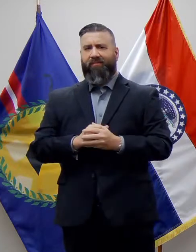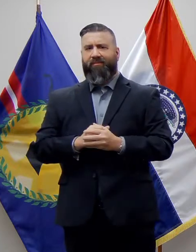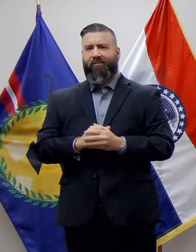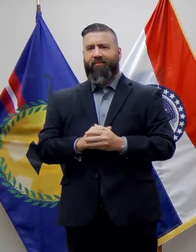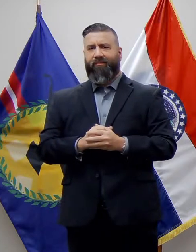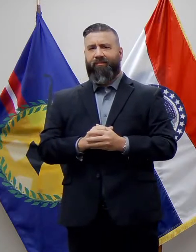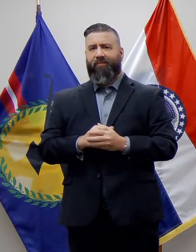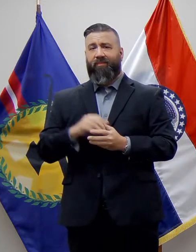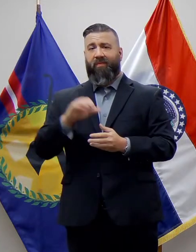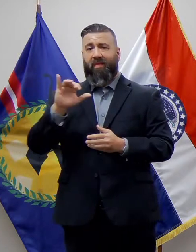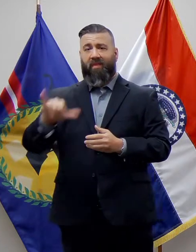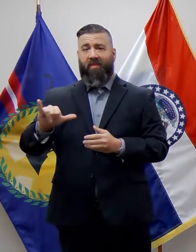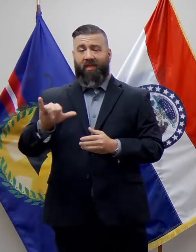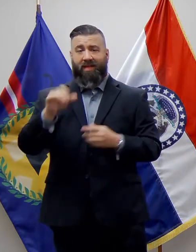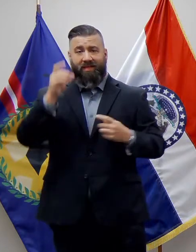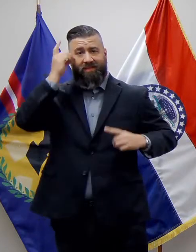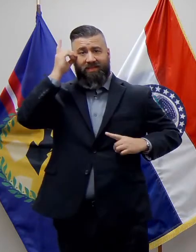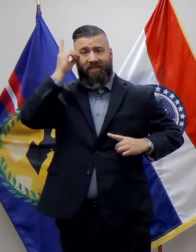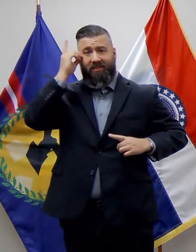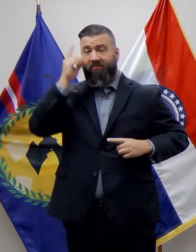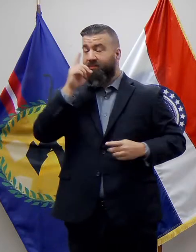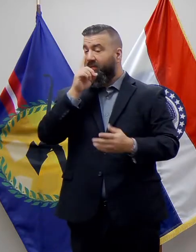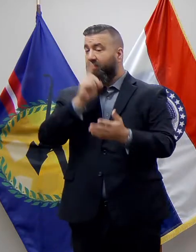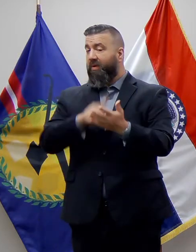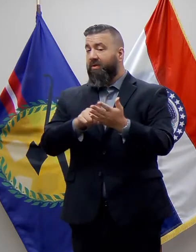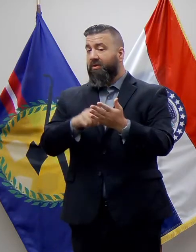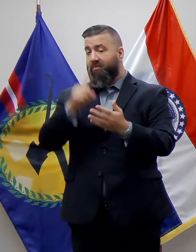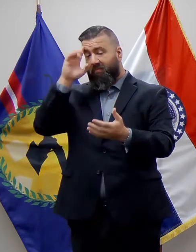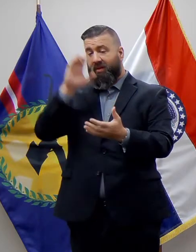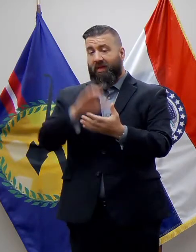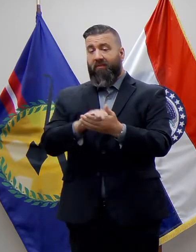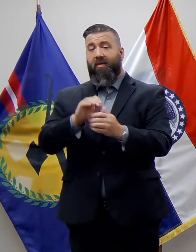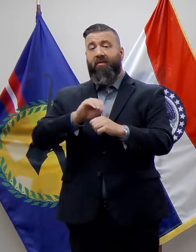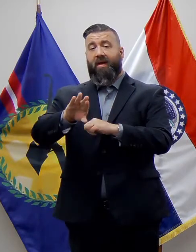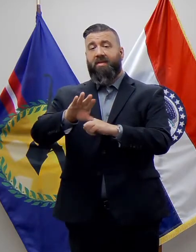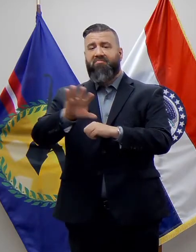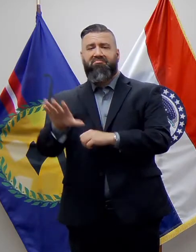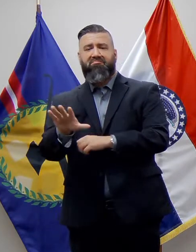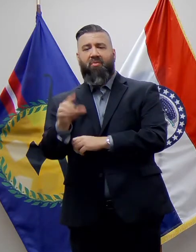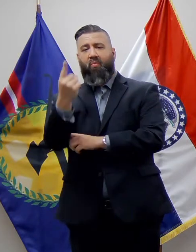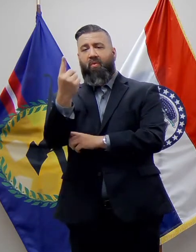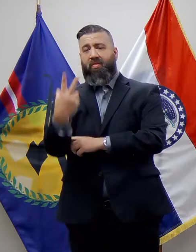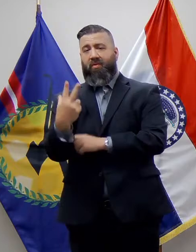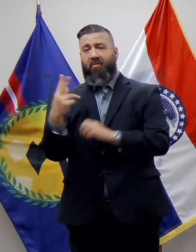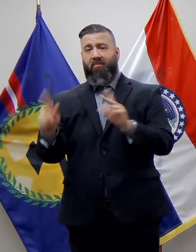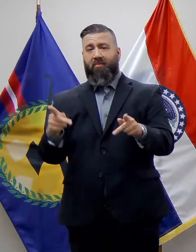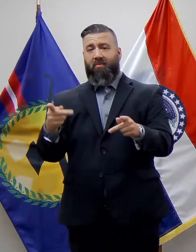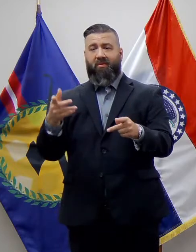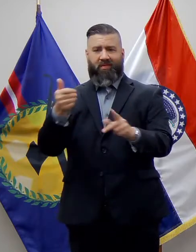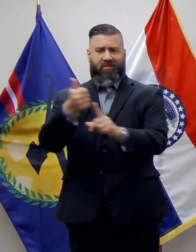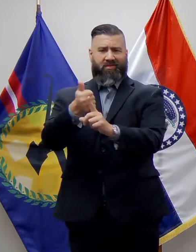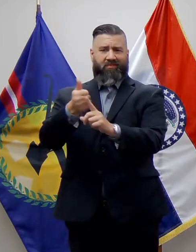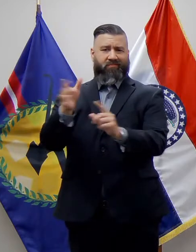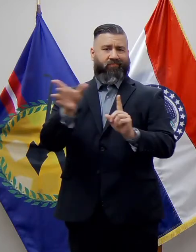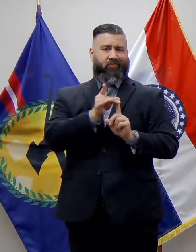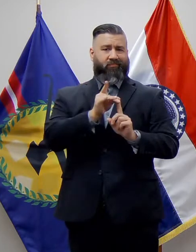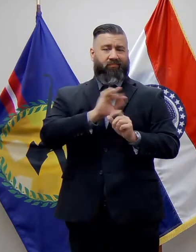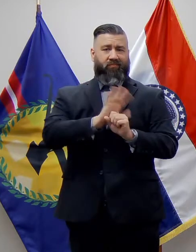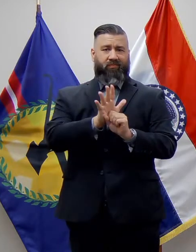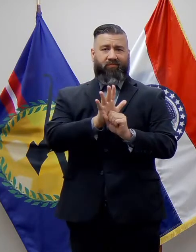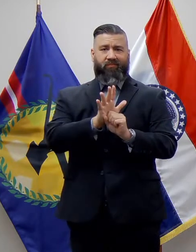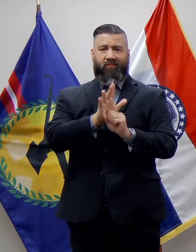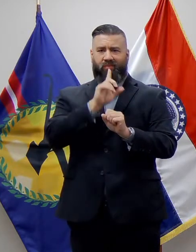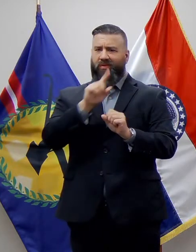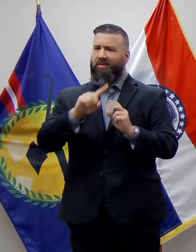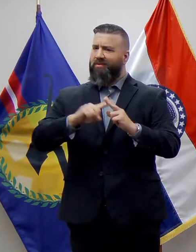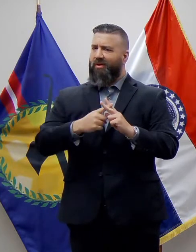This emerging chronic disease, which researchers believe affects about a third of those who have had COVID, is creating new challenges in the medical system, where